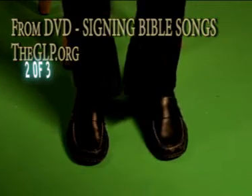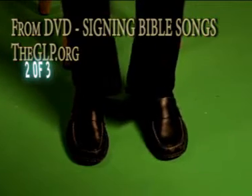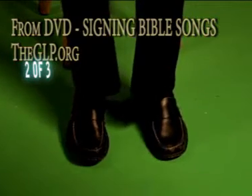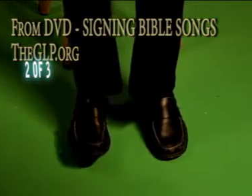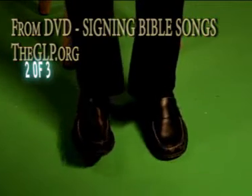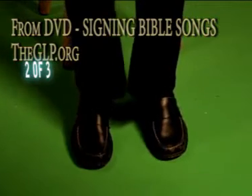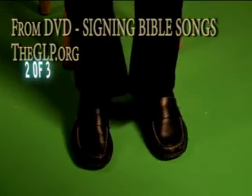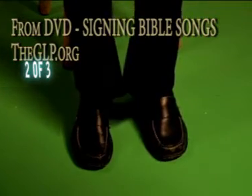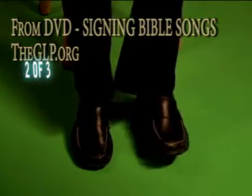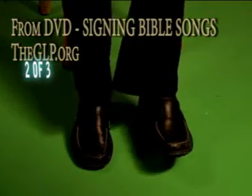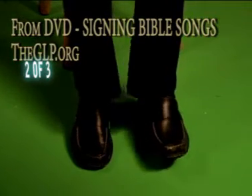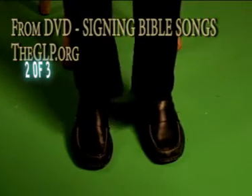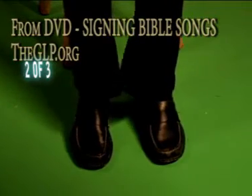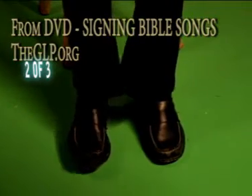when the saints go